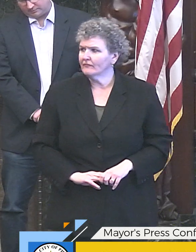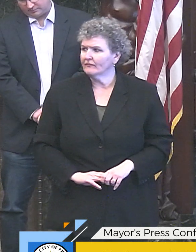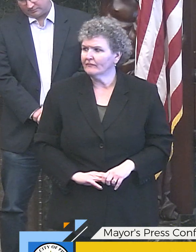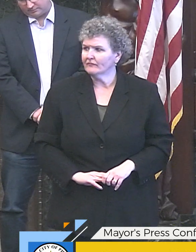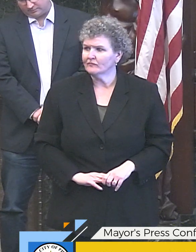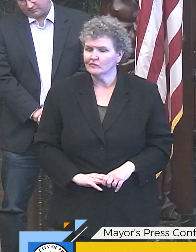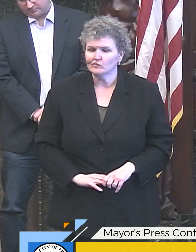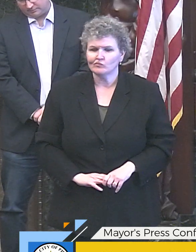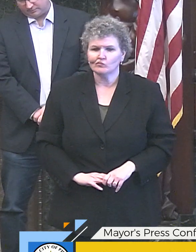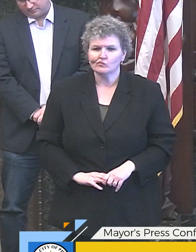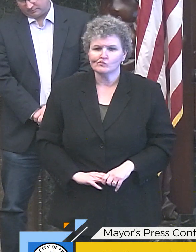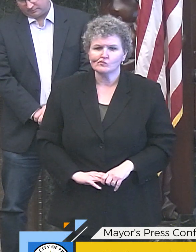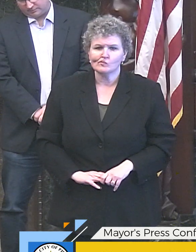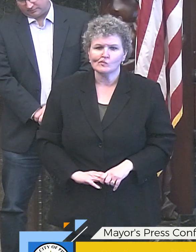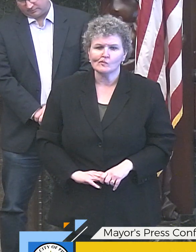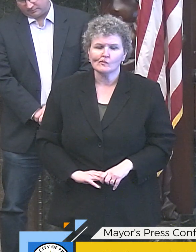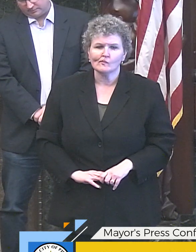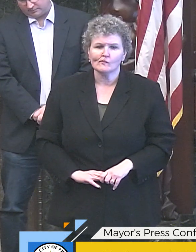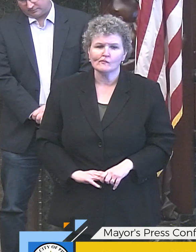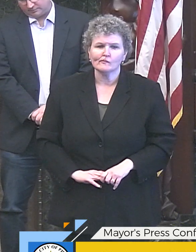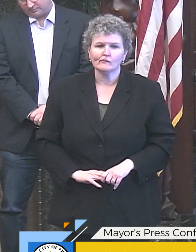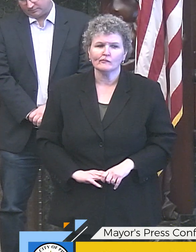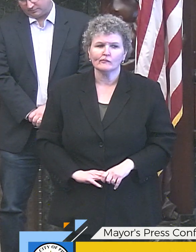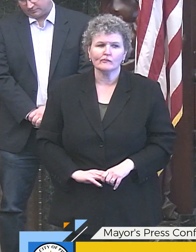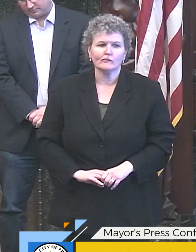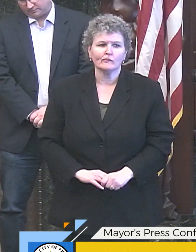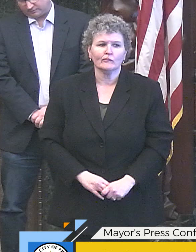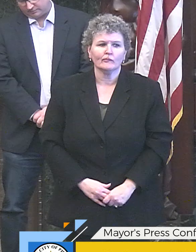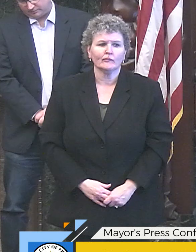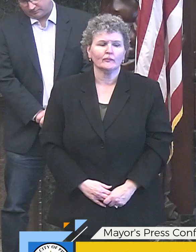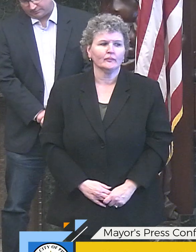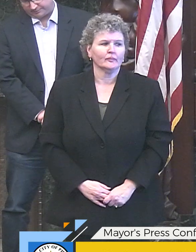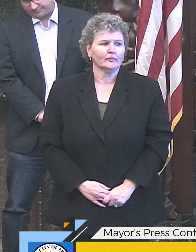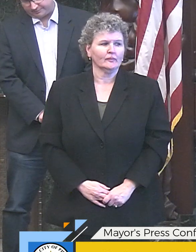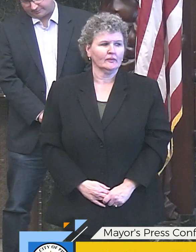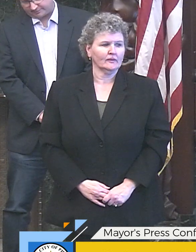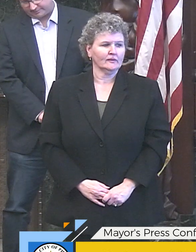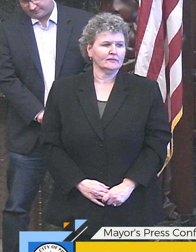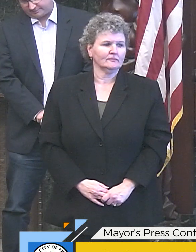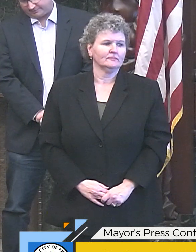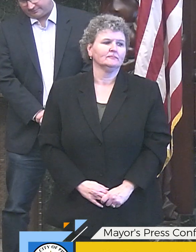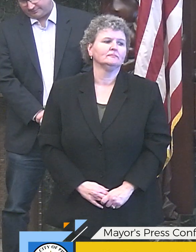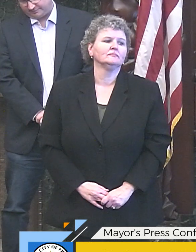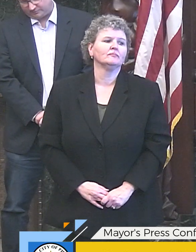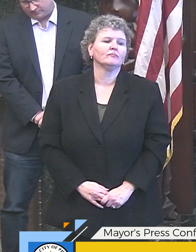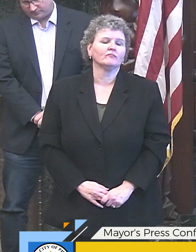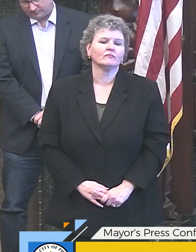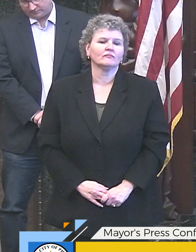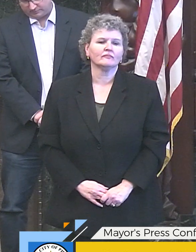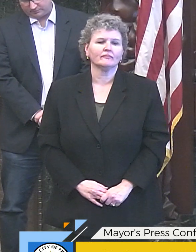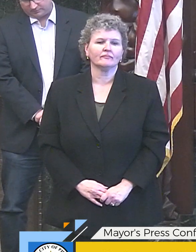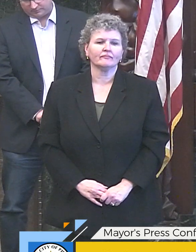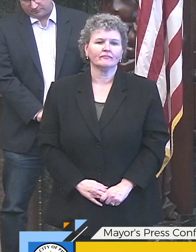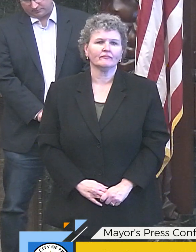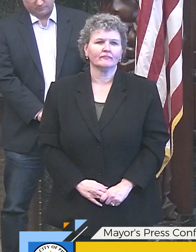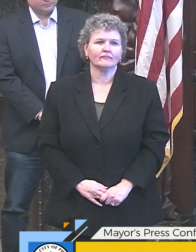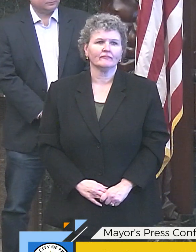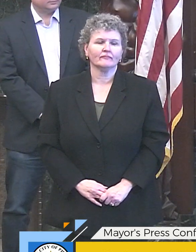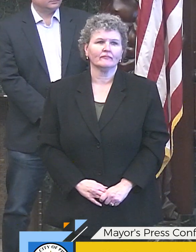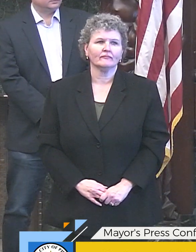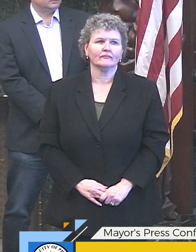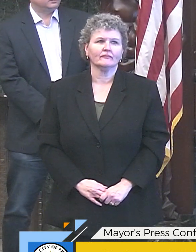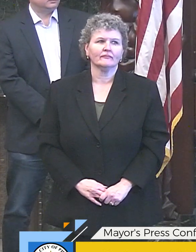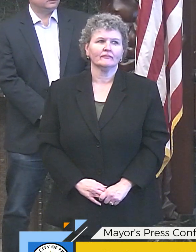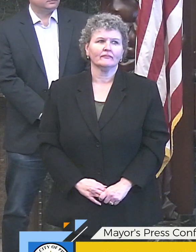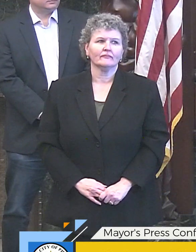lucro, ellos les van a ayudar sin hacer preguntas. Esta es una situación en la cual los seres humanos se están viendo afectados y son los seres humanos quienes